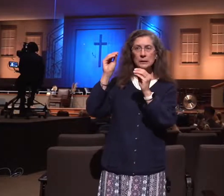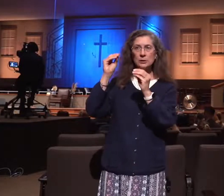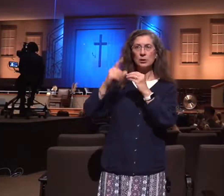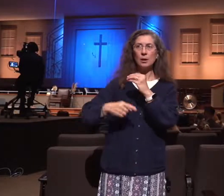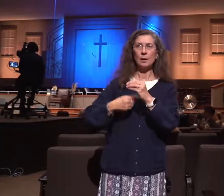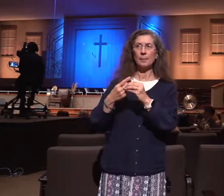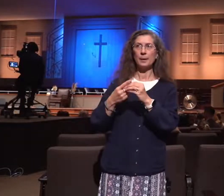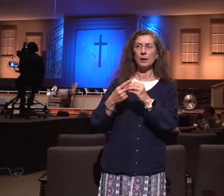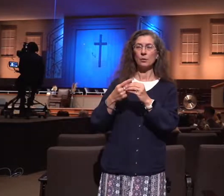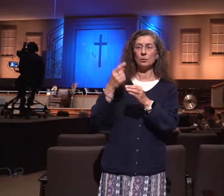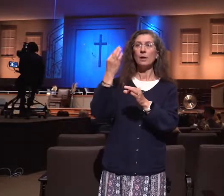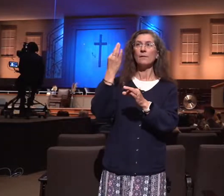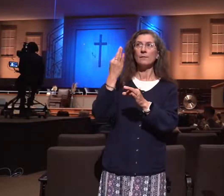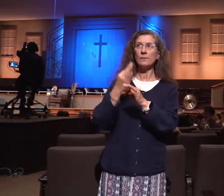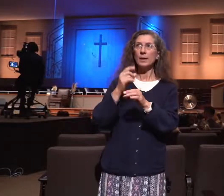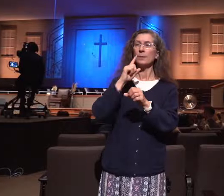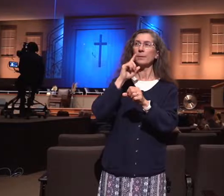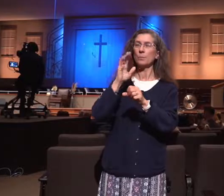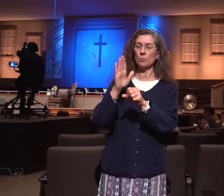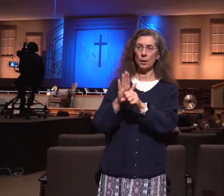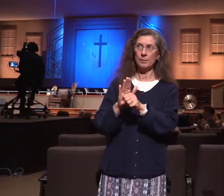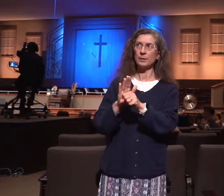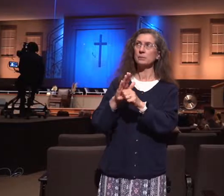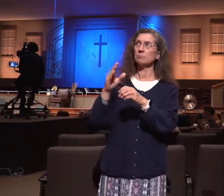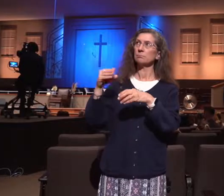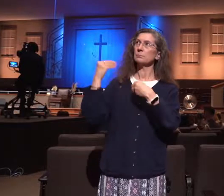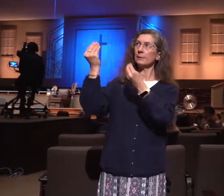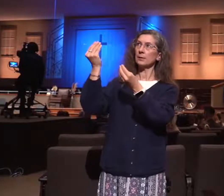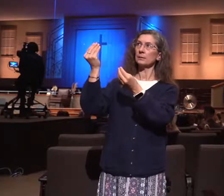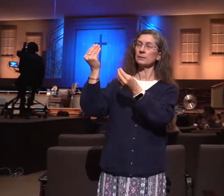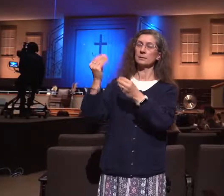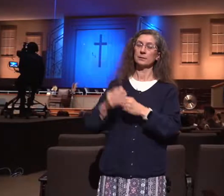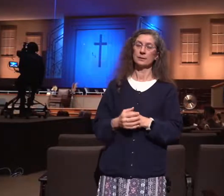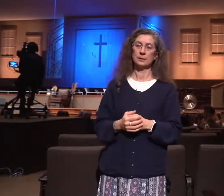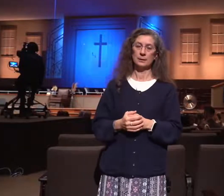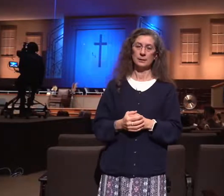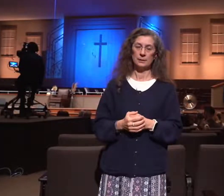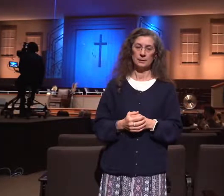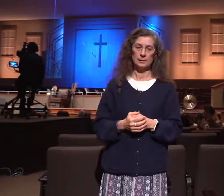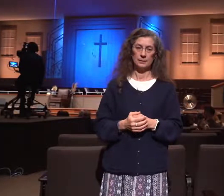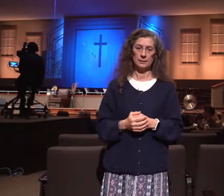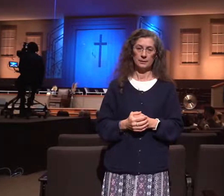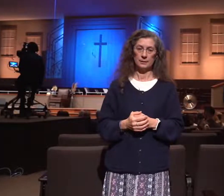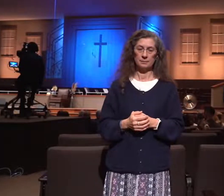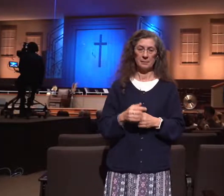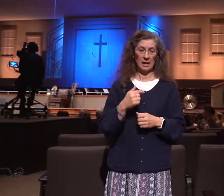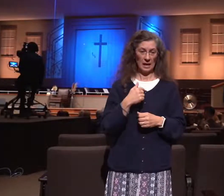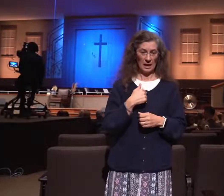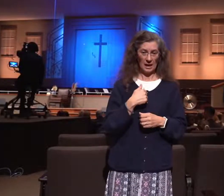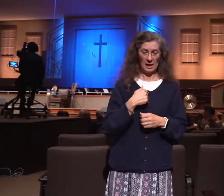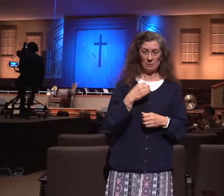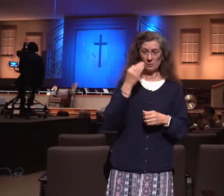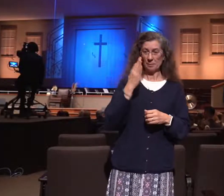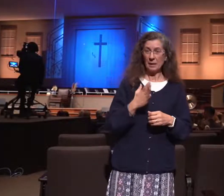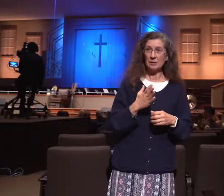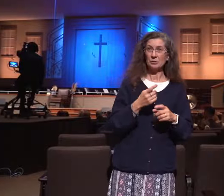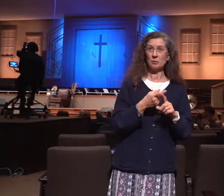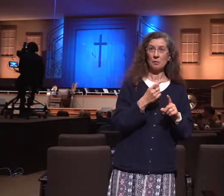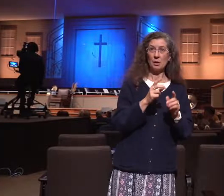about faith, promise, giving. Now, I'd been a pastor in Kentucky. I'd been the associate pastor